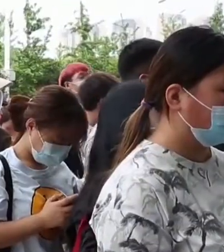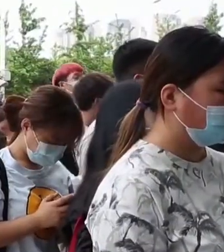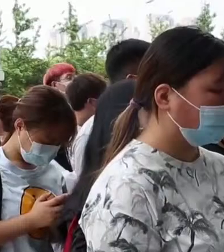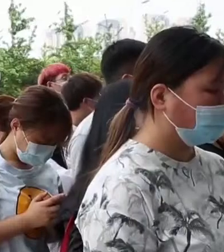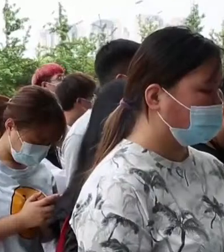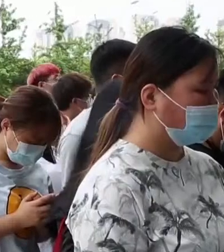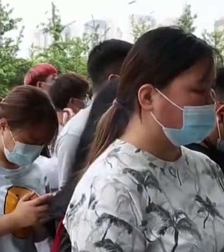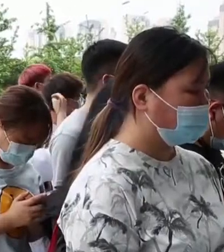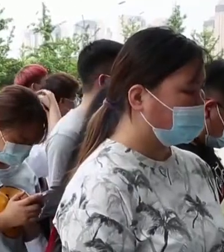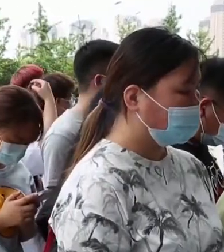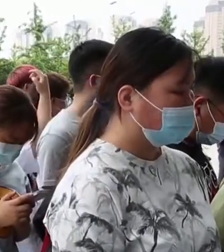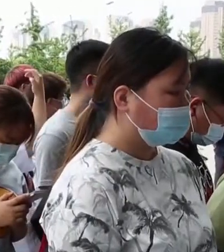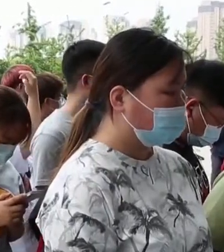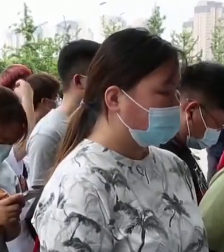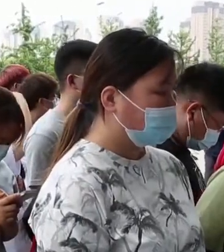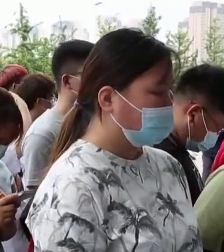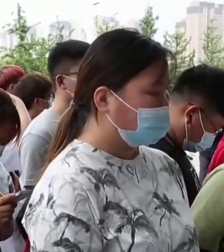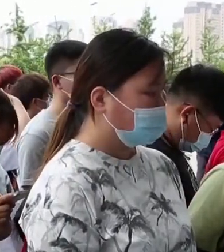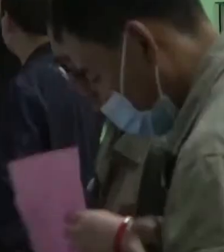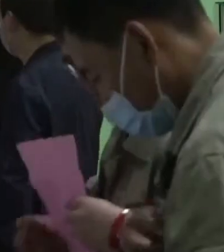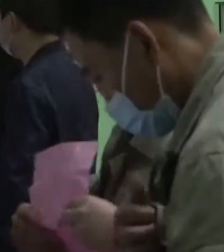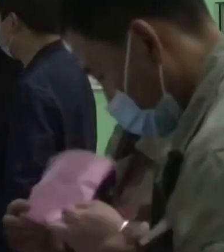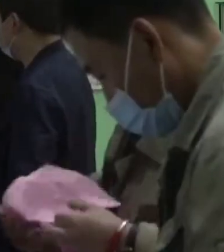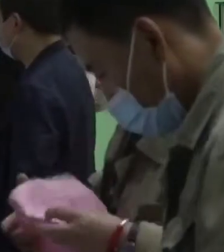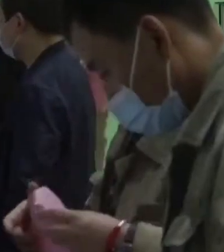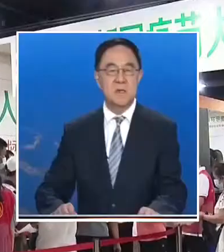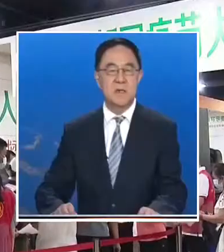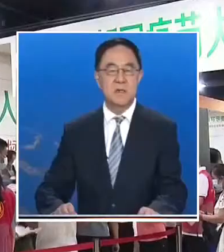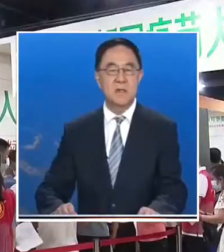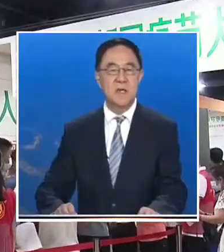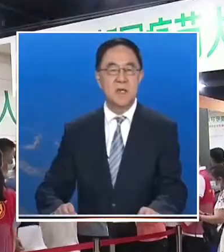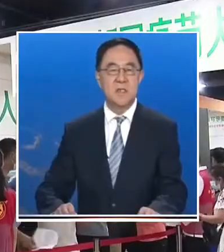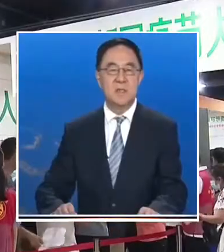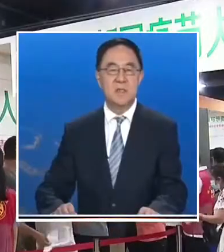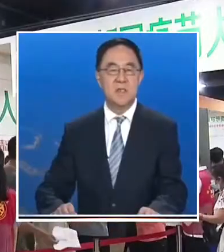than triple the rate from 1 month ago.